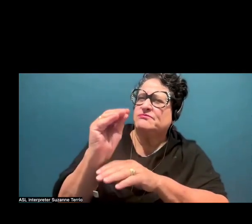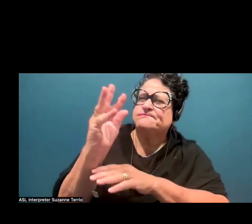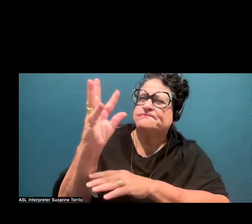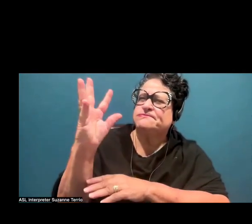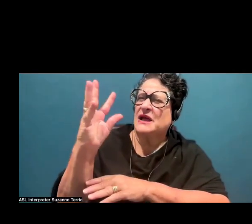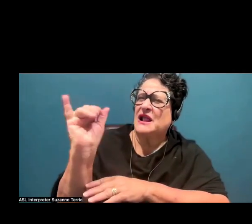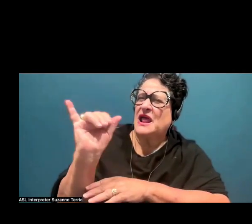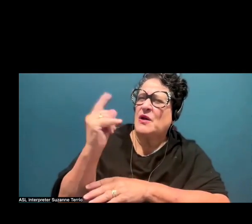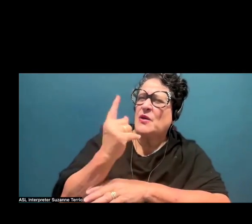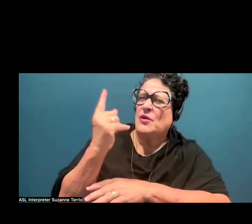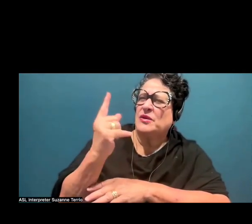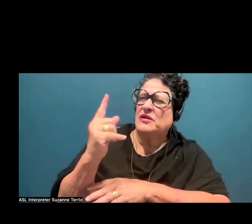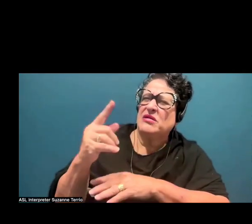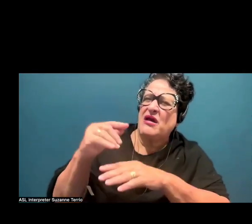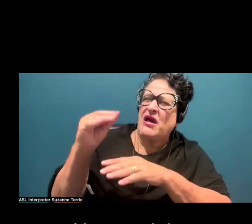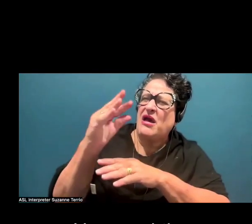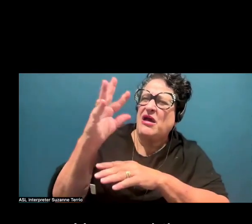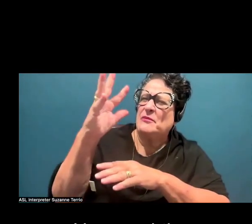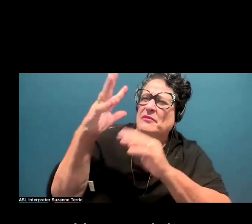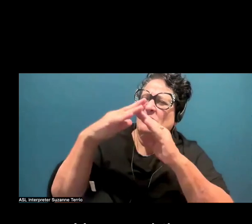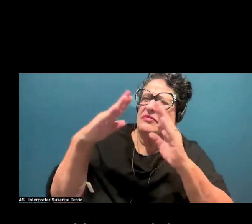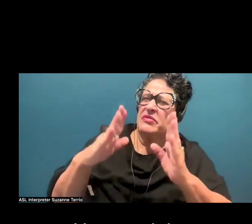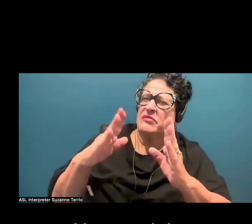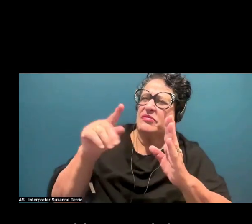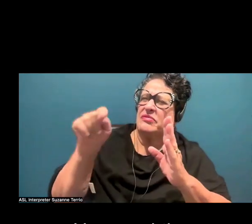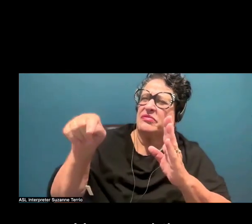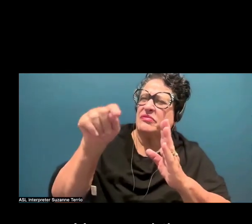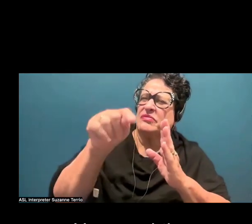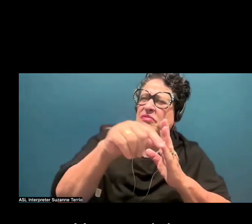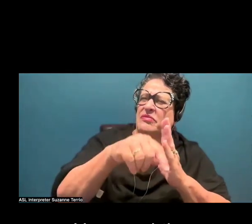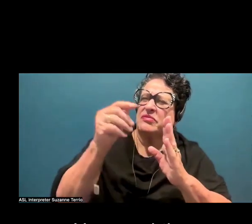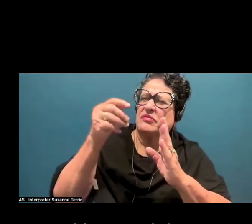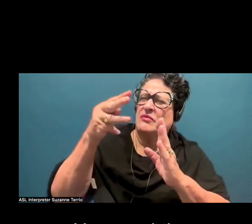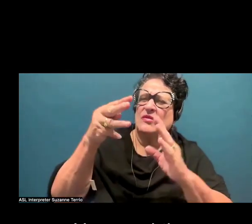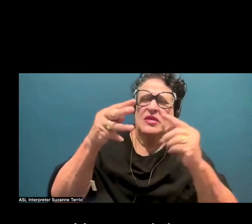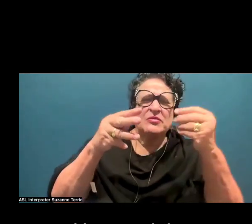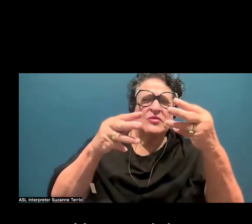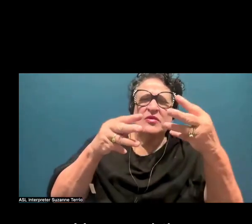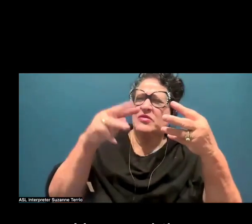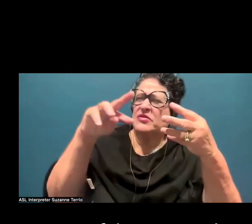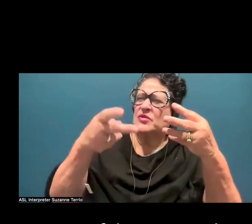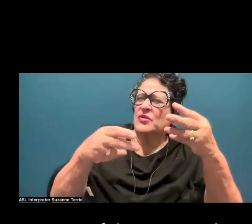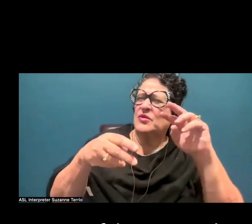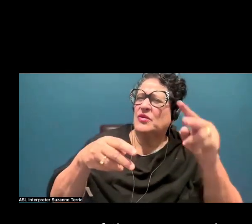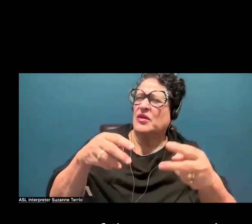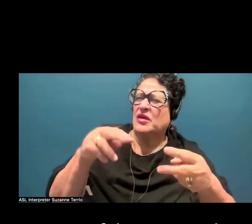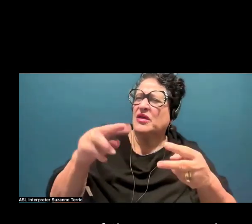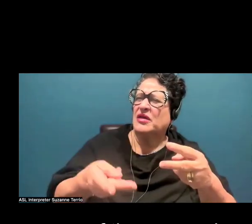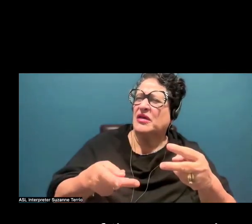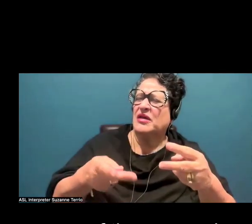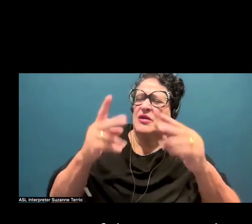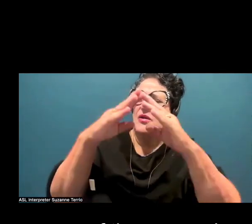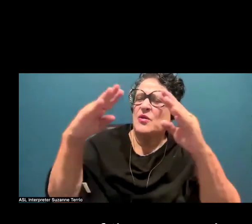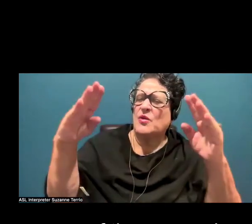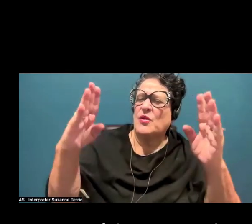always, rising high above the house. Here and there, gaps where the oak and birch have shed their leaves, but most of the canopy is woven